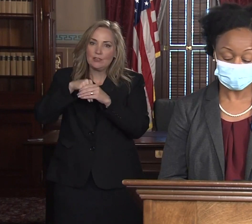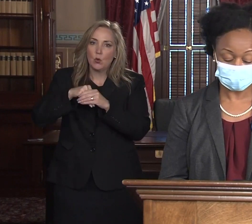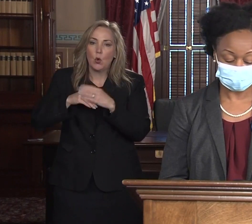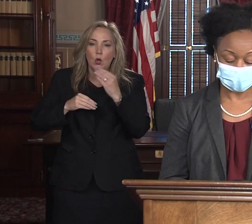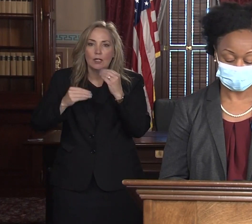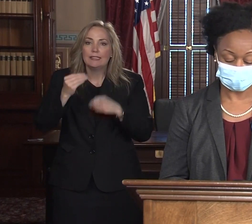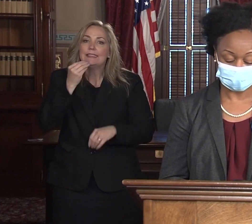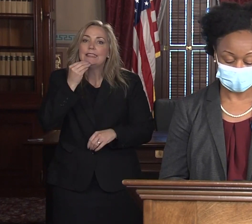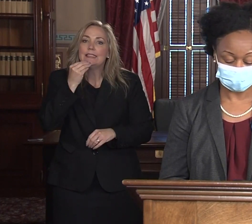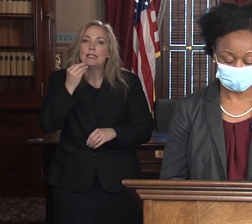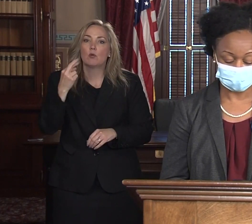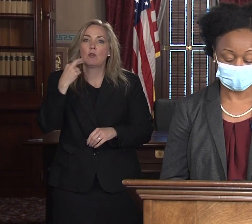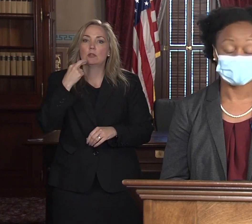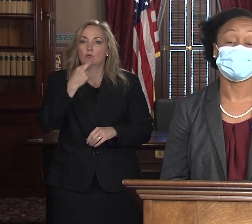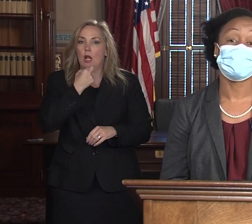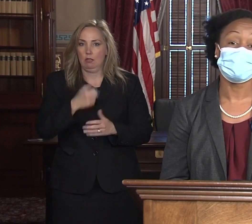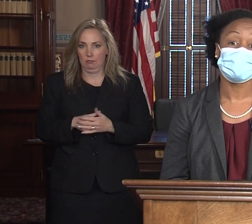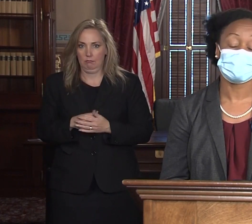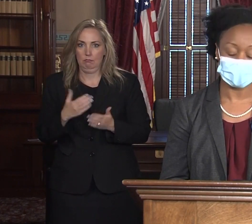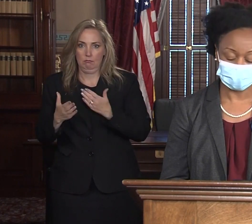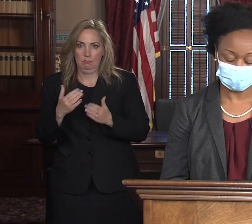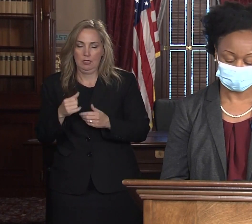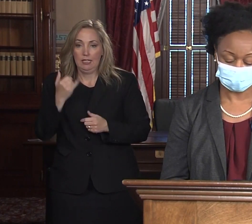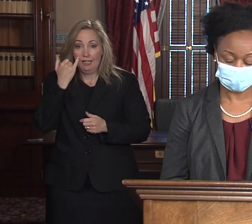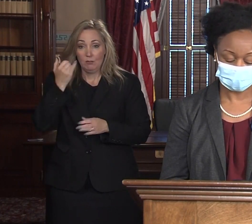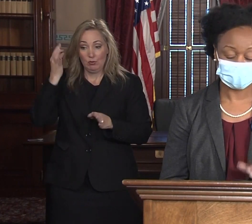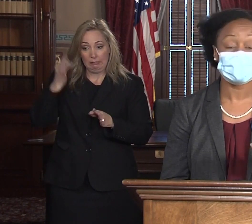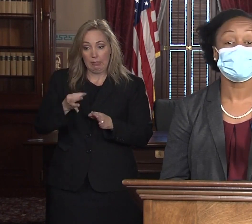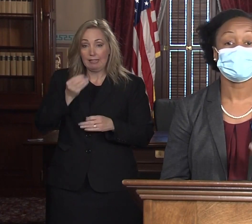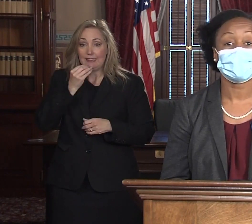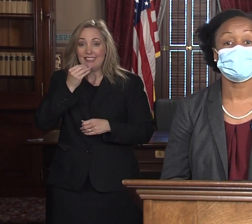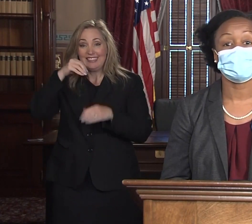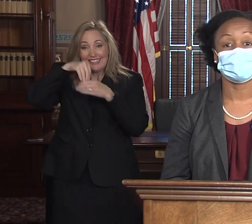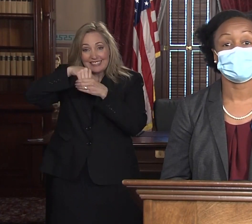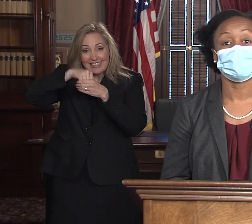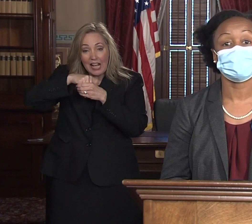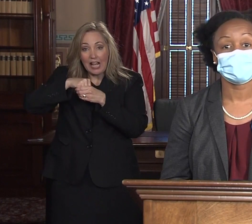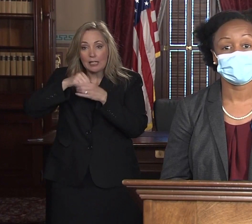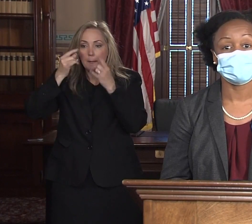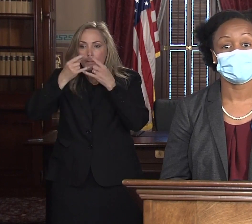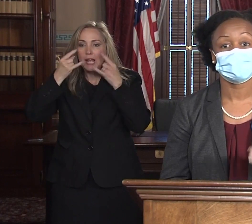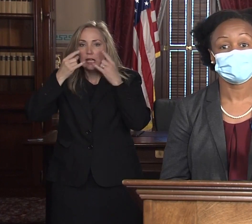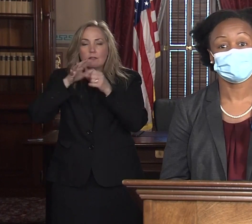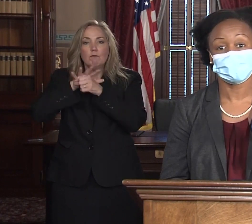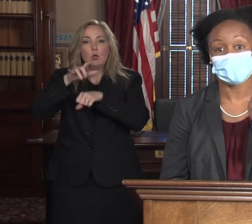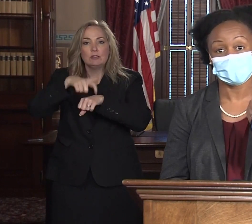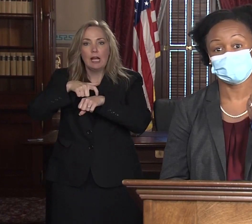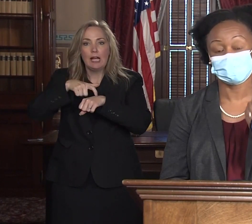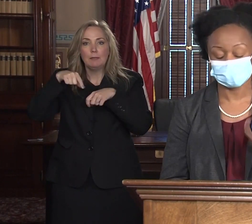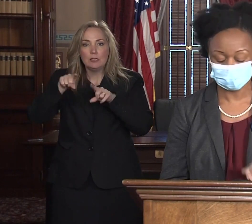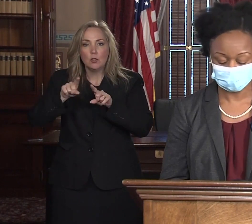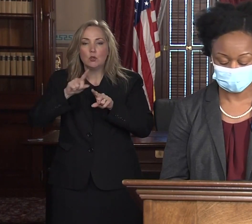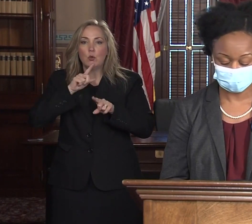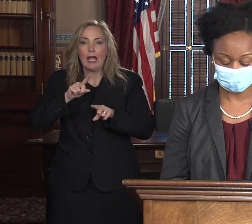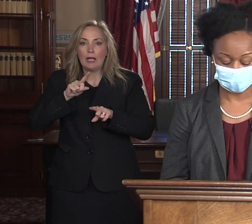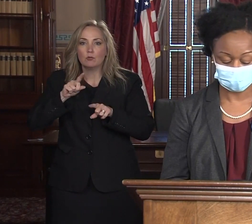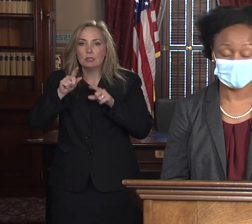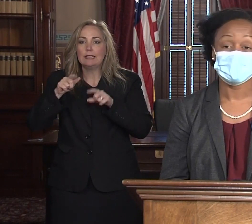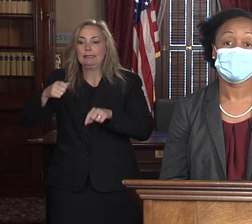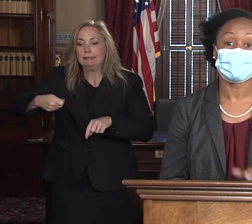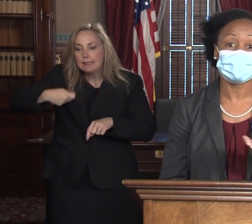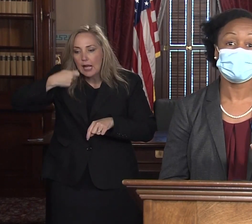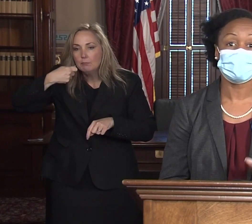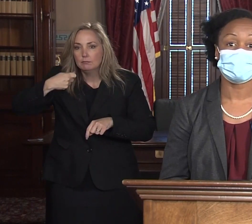with anyone who's not in your own household. And if you choose to dine indoors, keep your mask on at all times, except when you are actually putting food in your